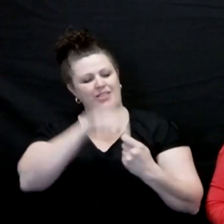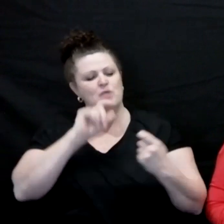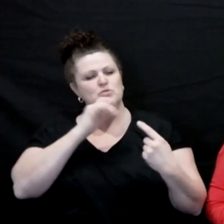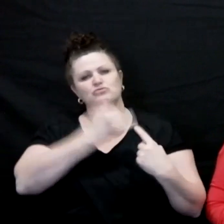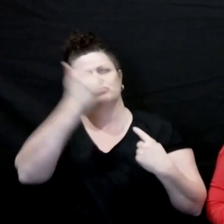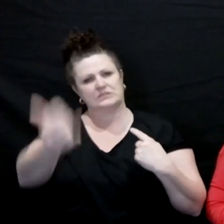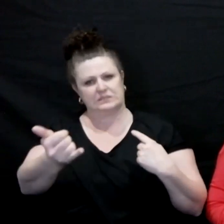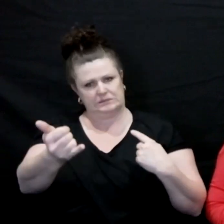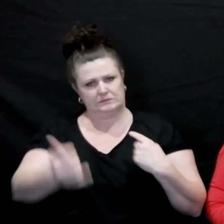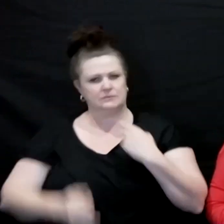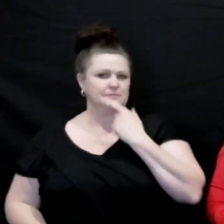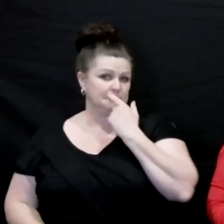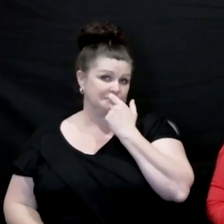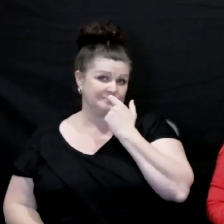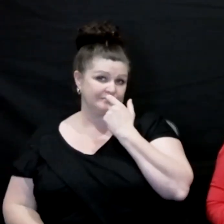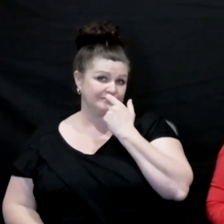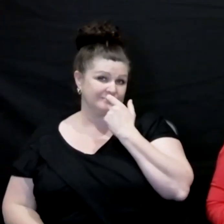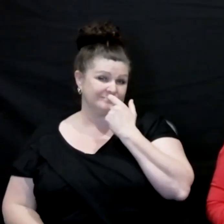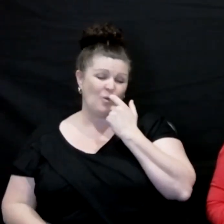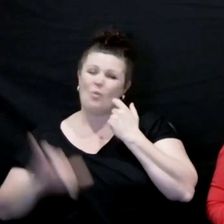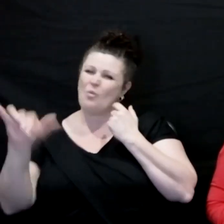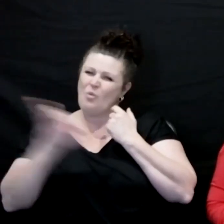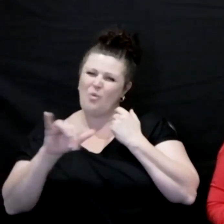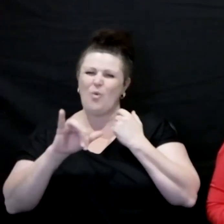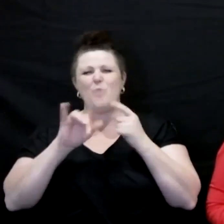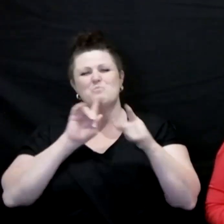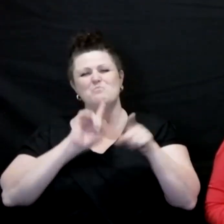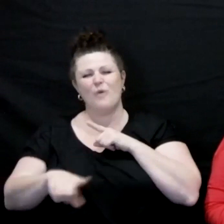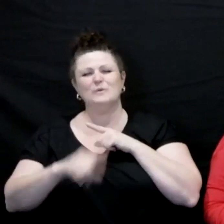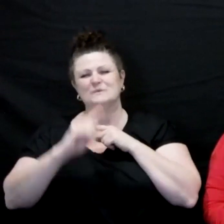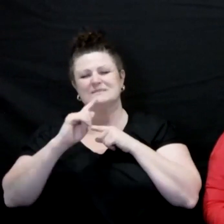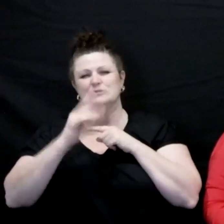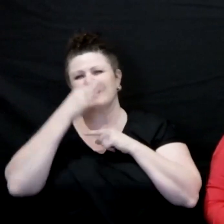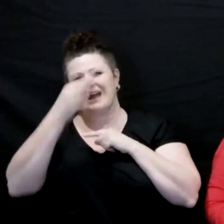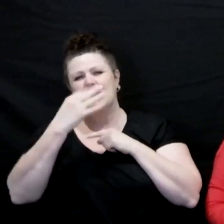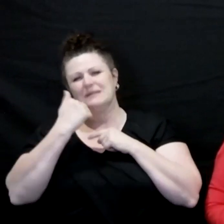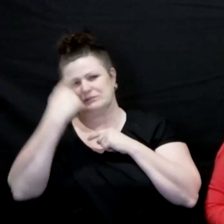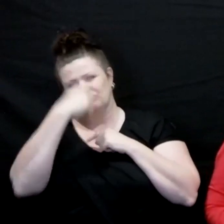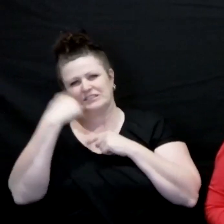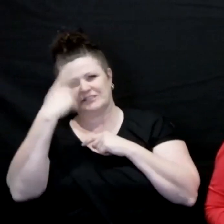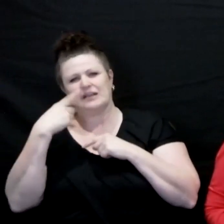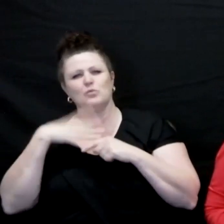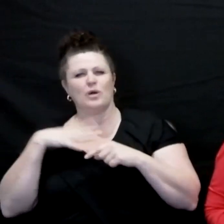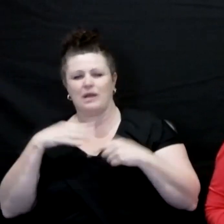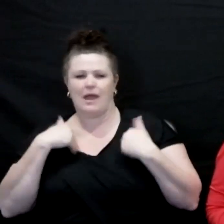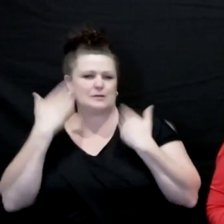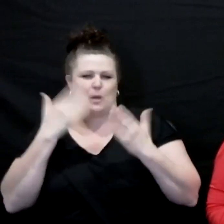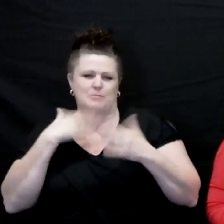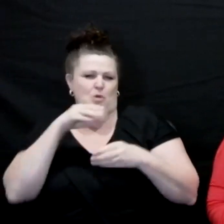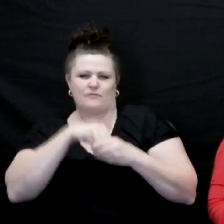team. It may be a phone, but I would guess in certain circumstances you could request face-to-face. I don't know. I'm not in that